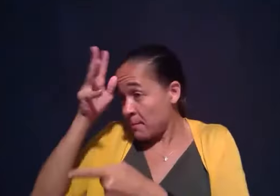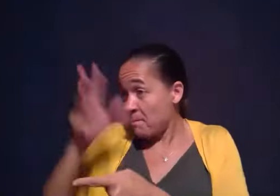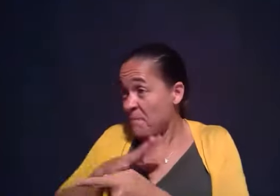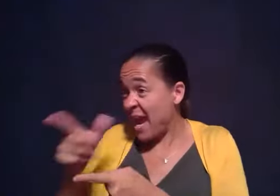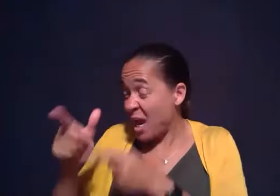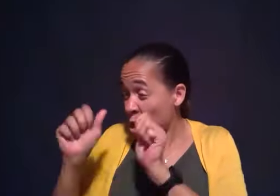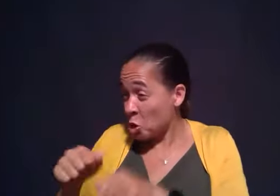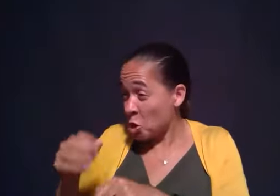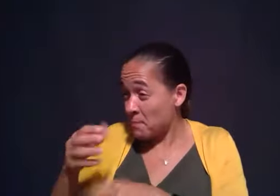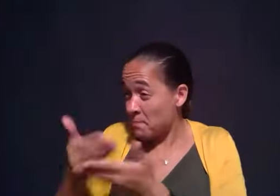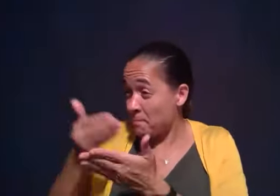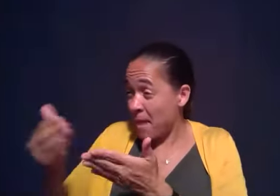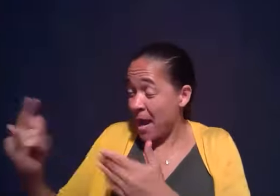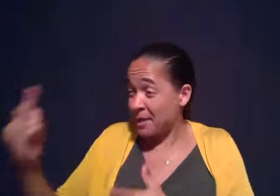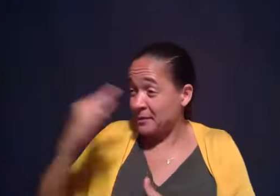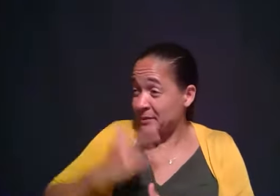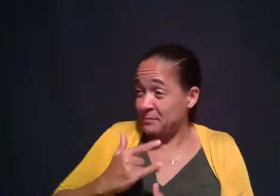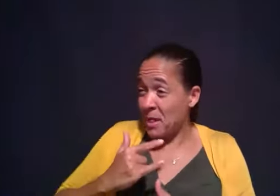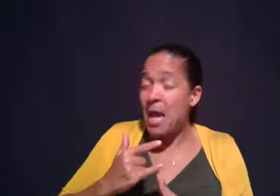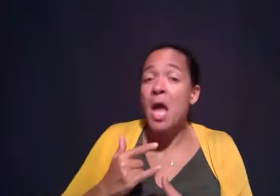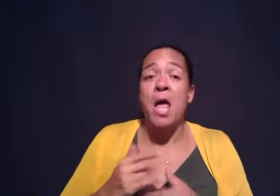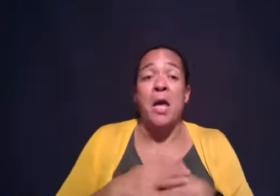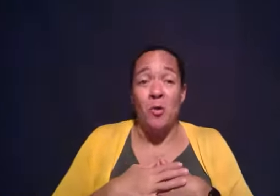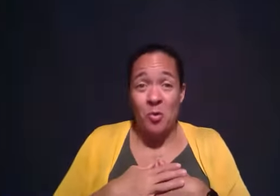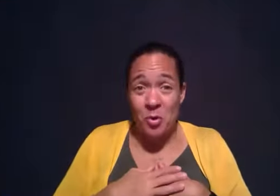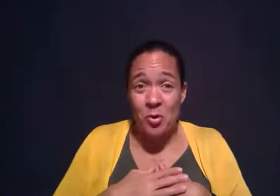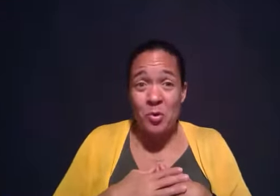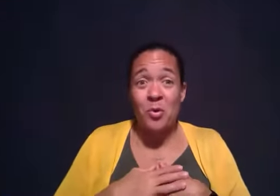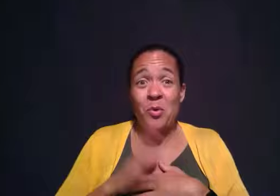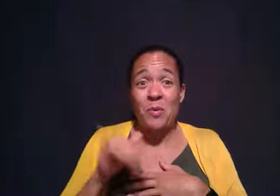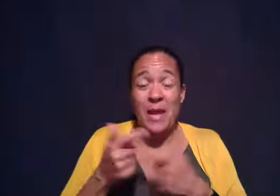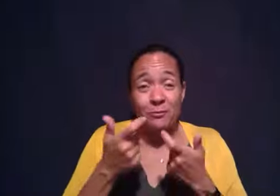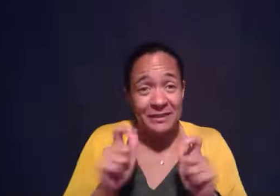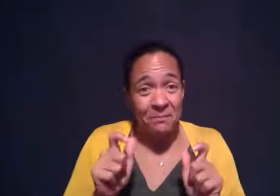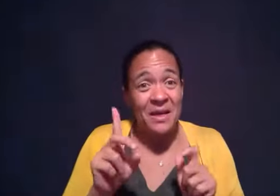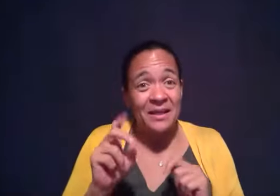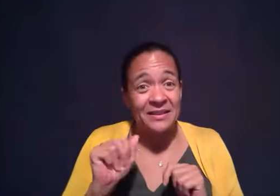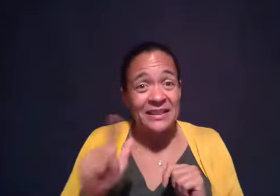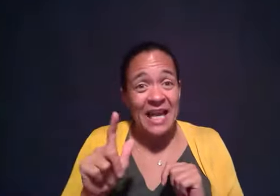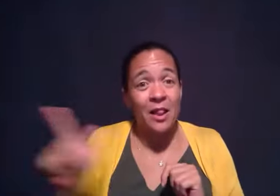deal, you know, and he courted me, and it was a really neat time in my life.